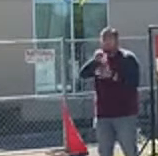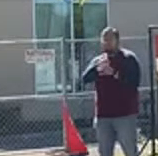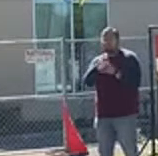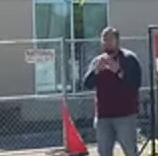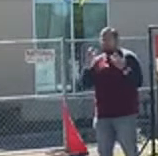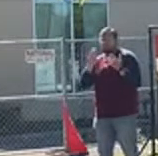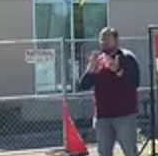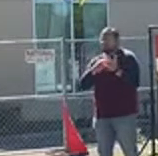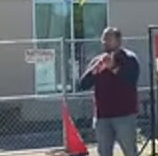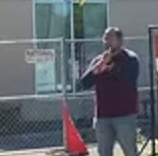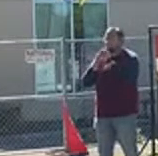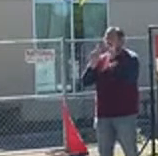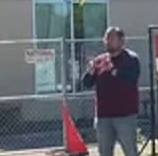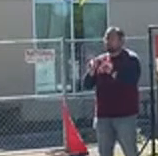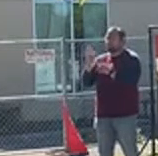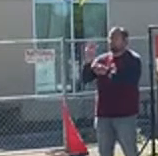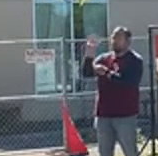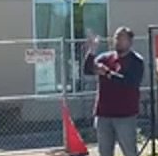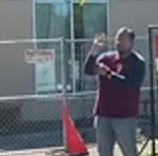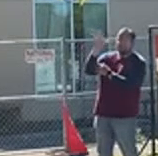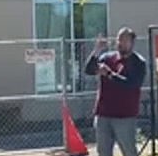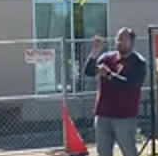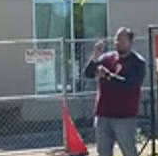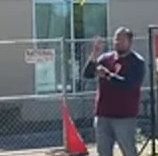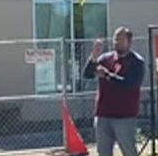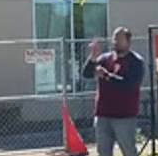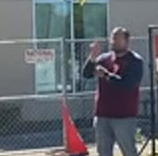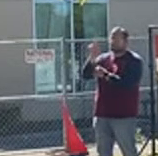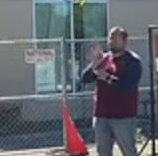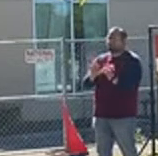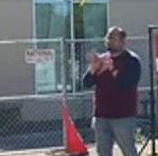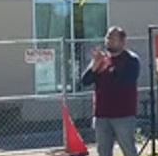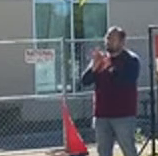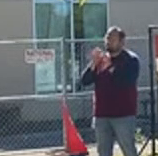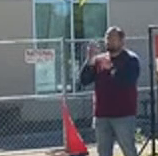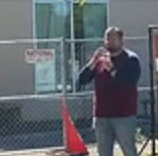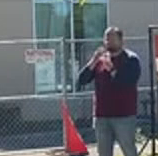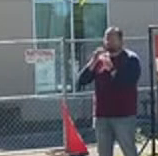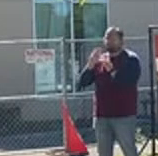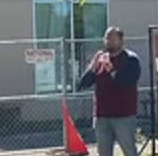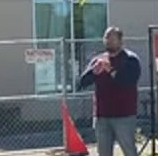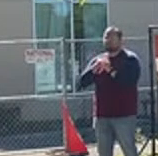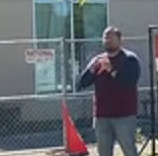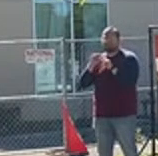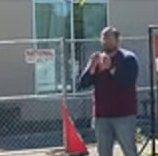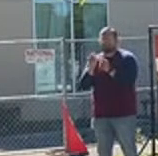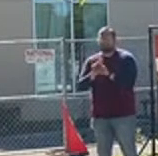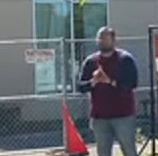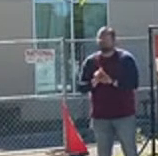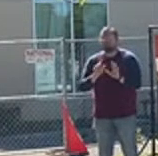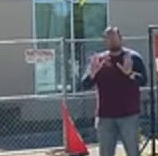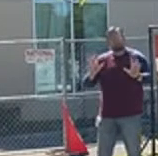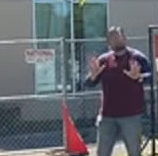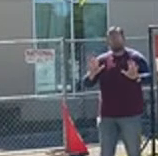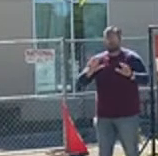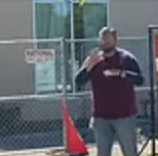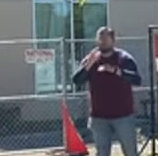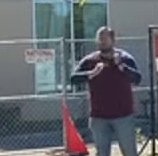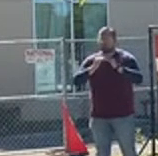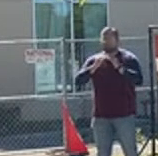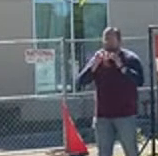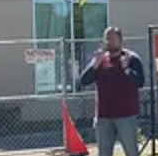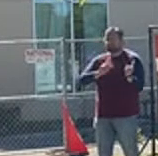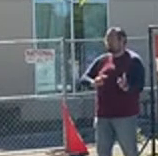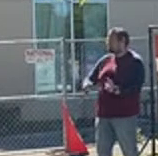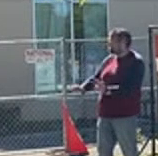on site. So Jennifer, wave your hand. She's a key member of our team as well. A few highlights about the construction specifically. If you look to